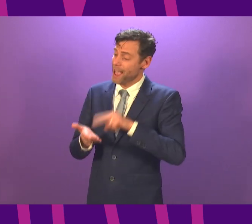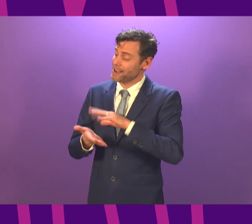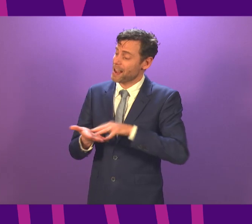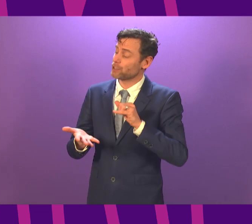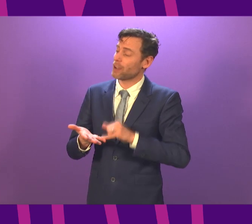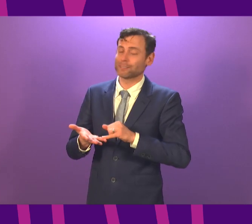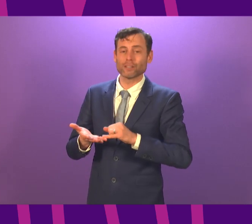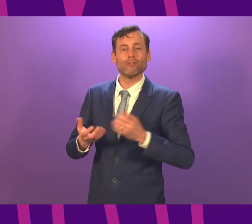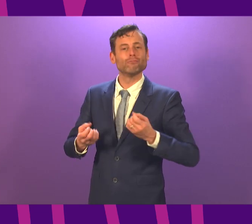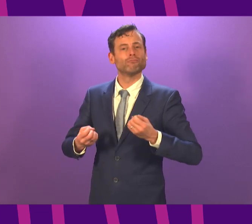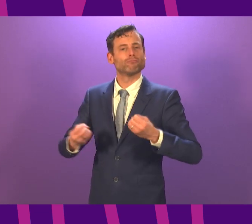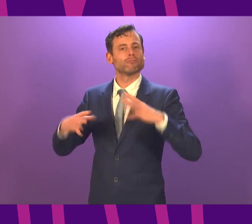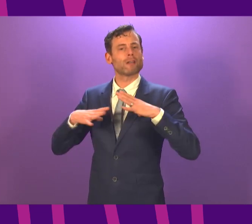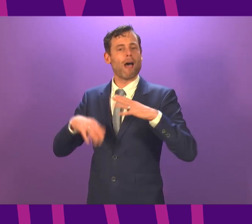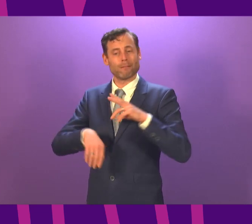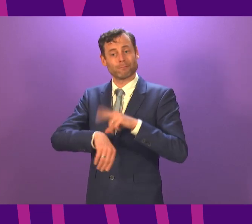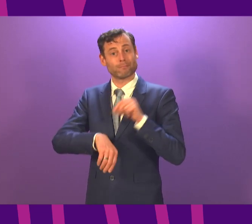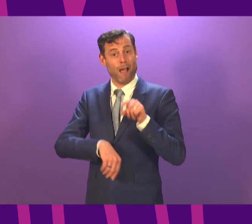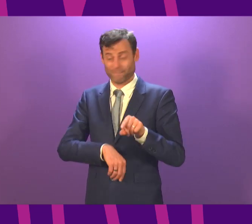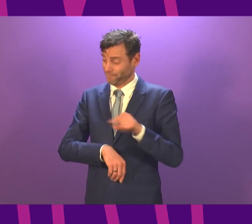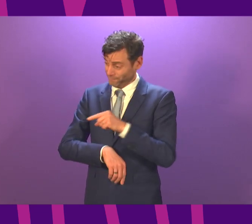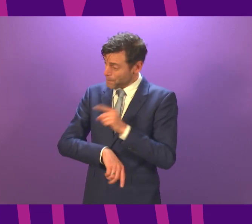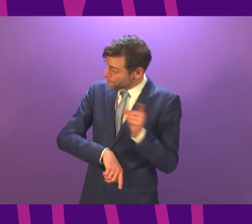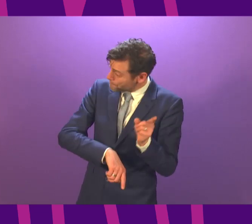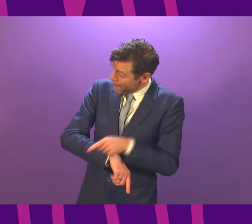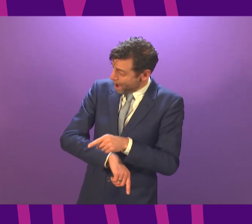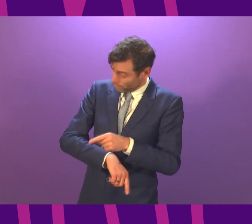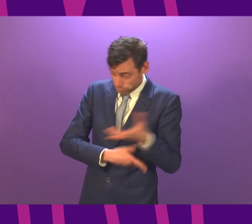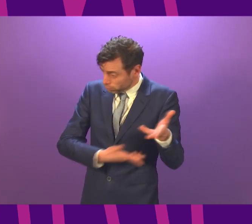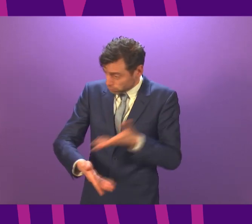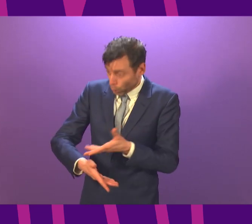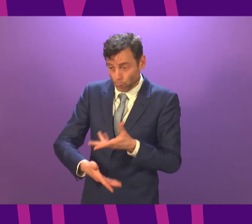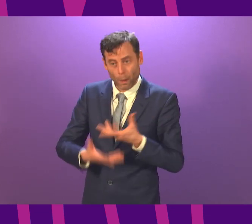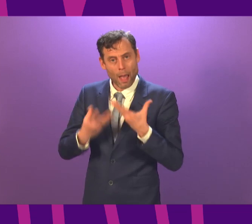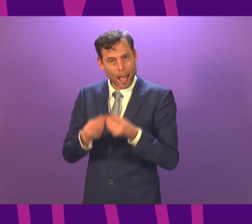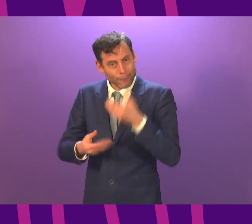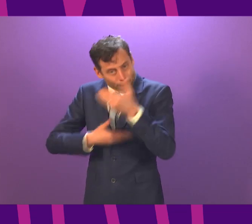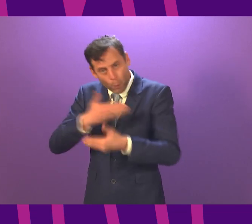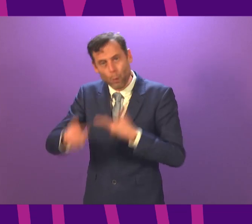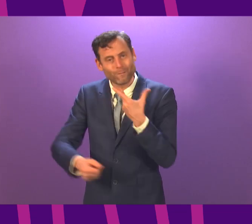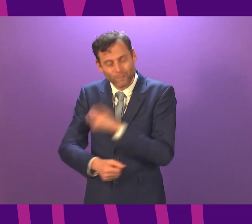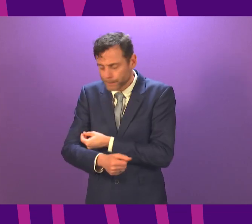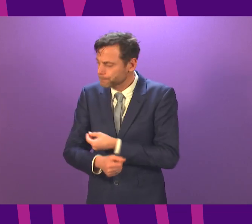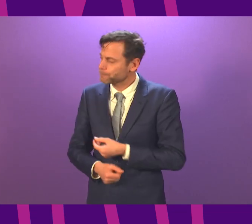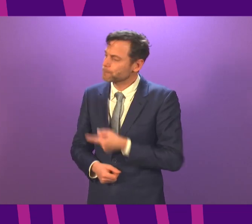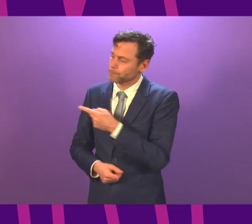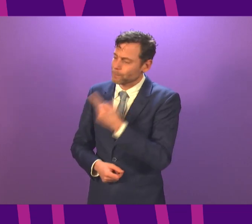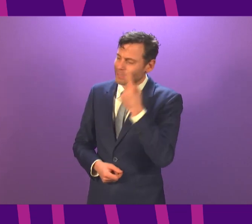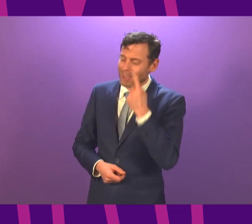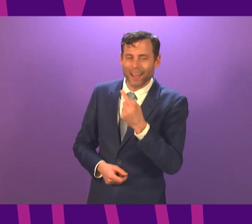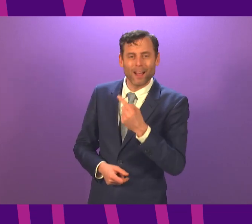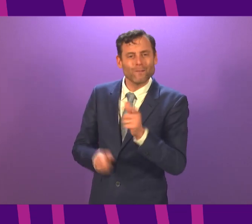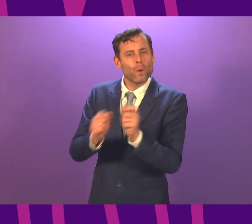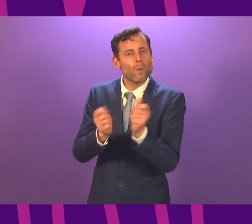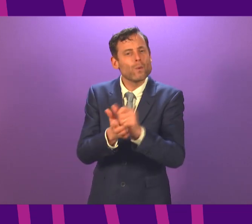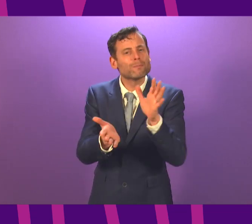papers about NHS Greater Glasgow and Clyde, I welcome her government her comments on the government's policy position but what practical